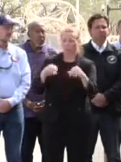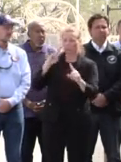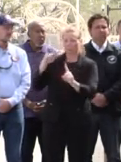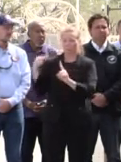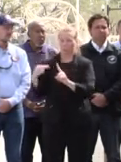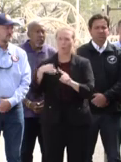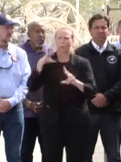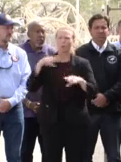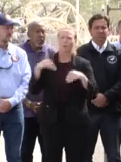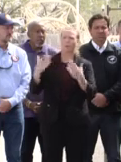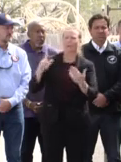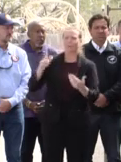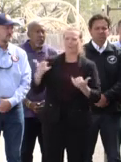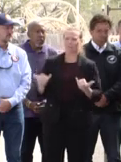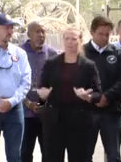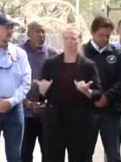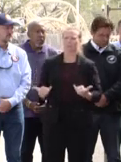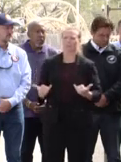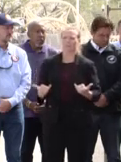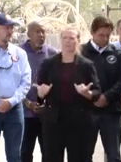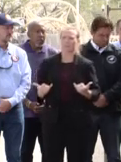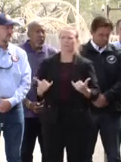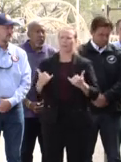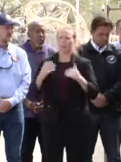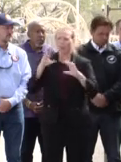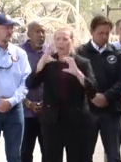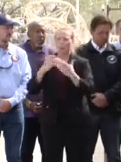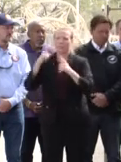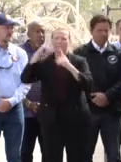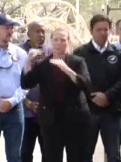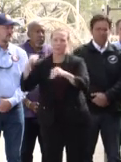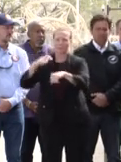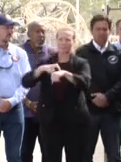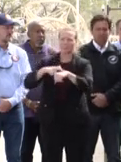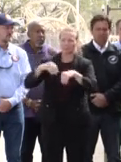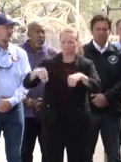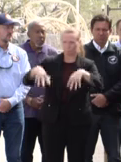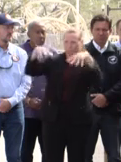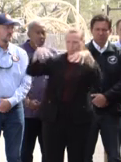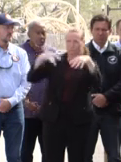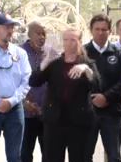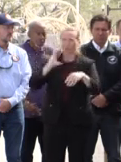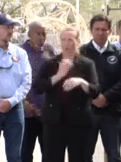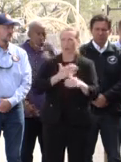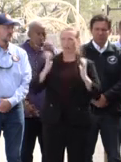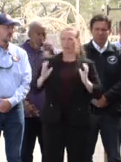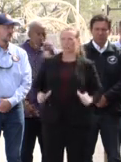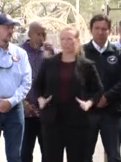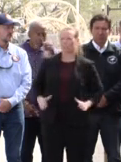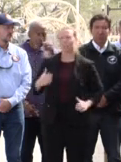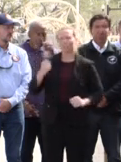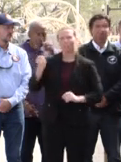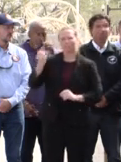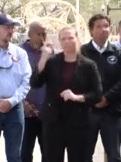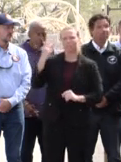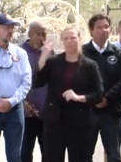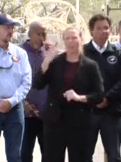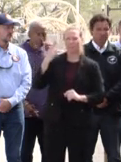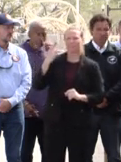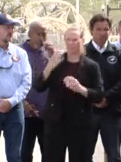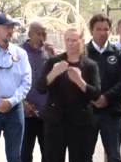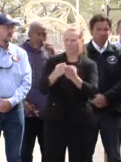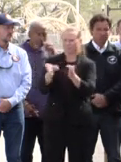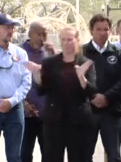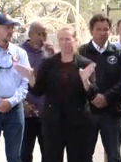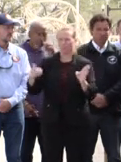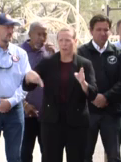provide later today a global estimated time of restoration for our customers. We realize that you all need information